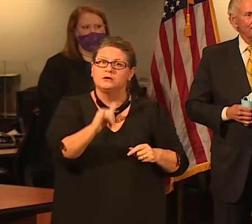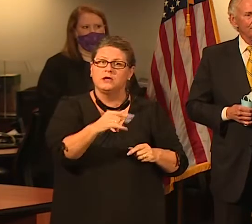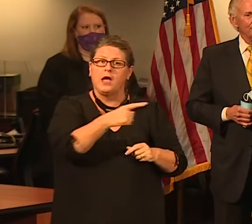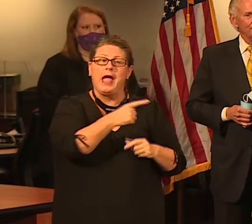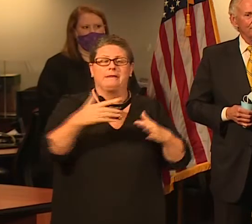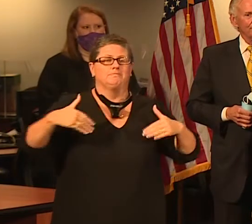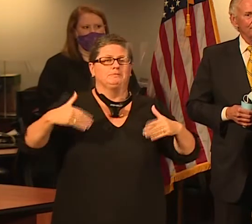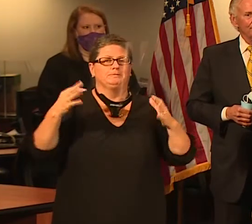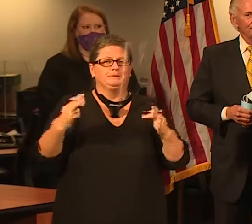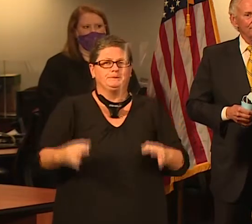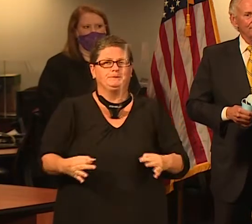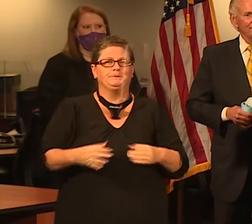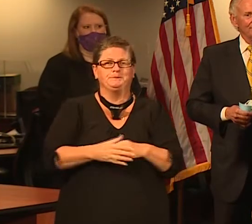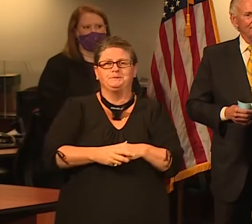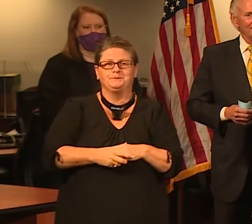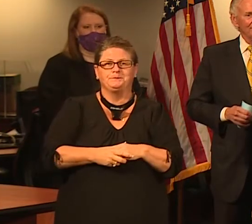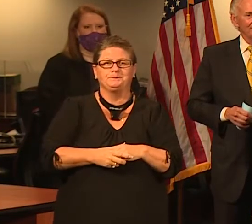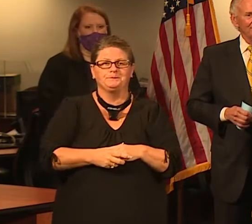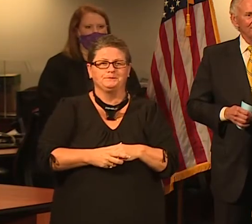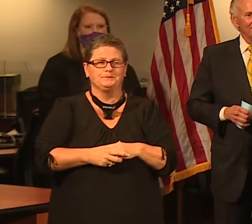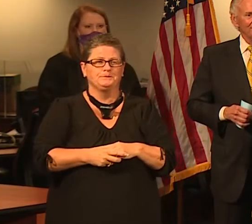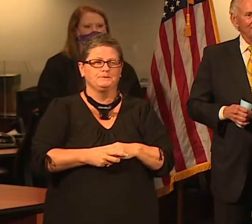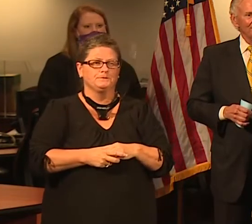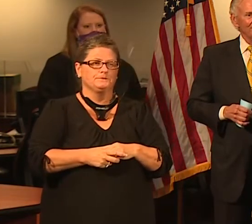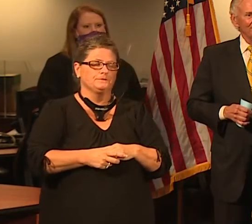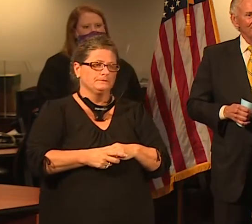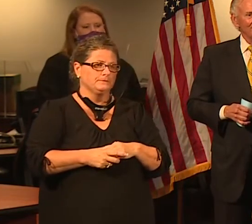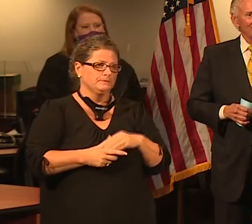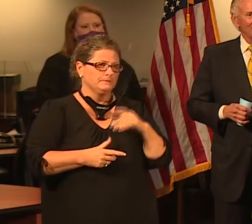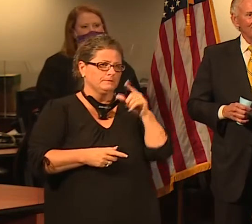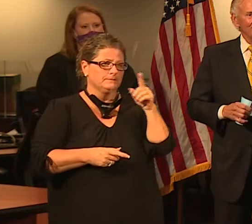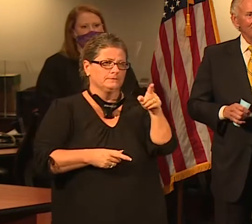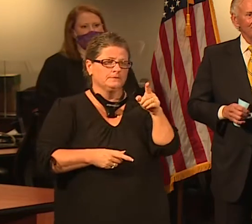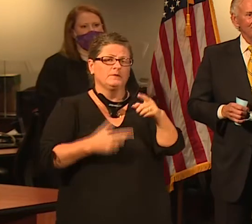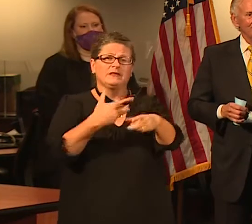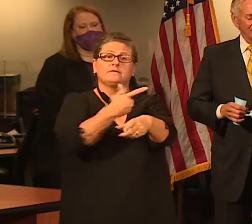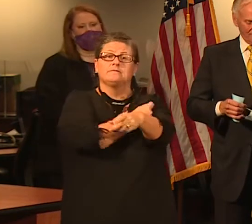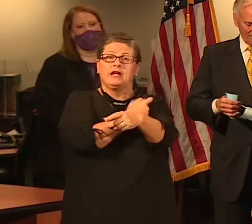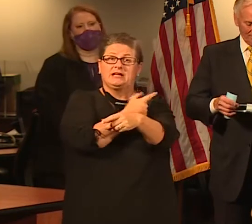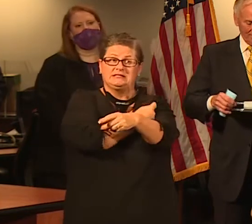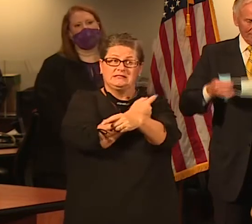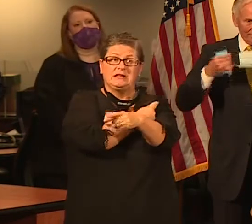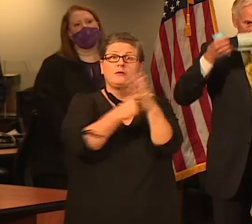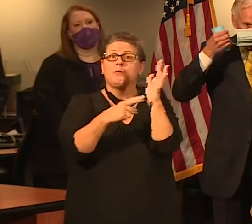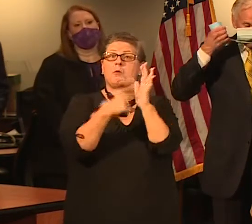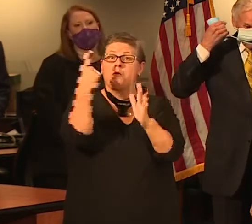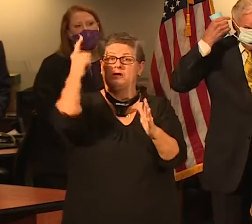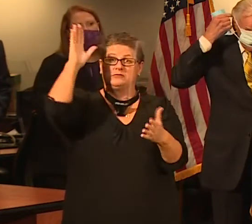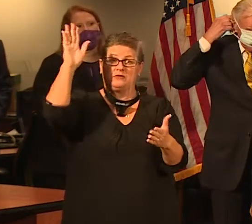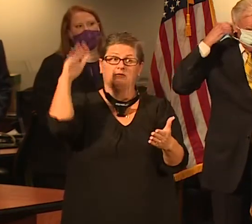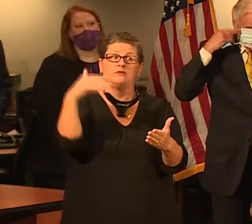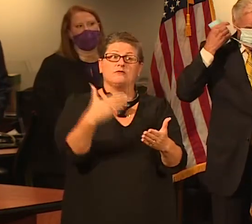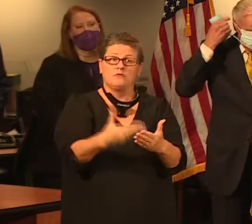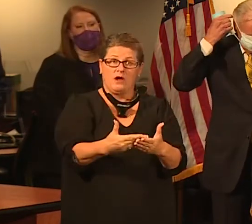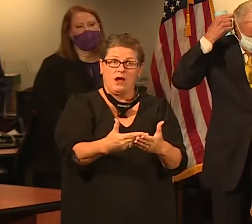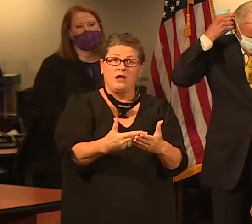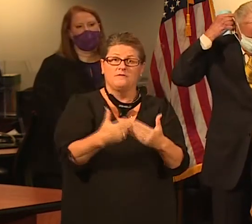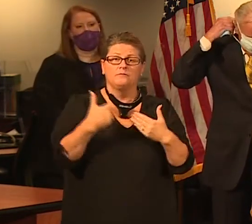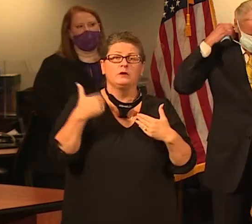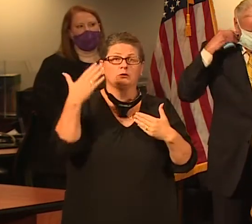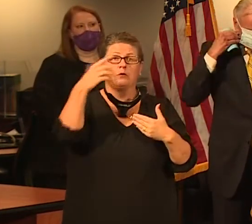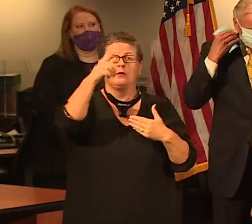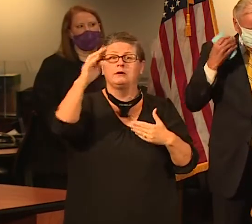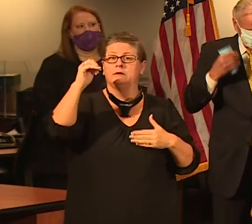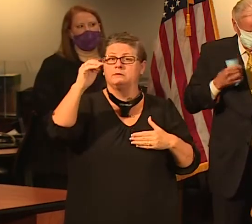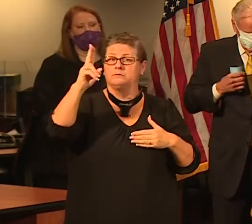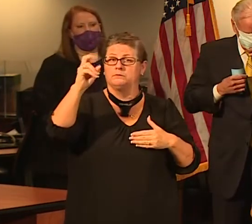be determined. That's still to be determined. On the issue of the vaccine, once it does become available, well, number one, we know that MUSC